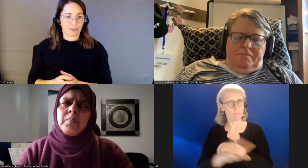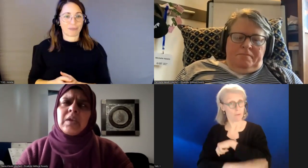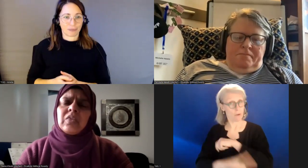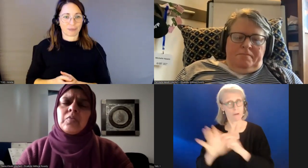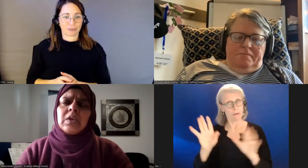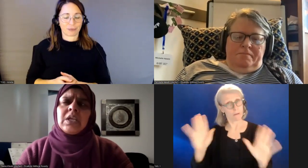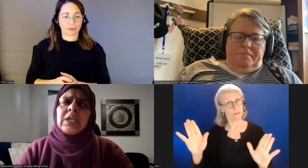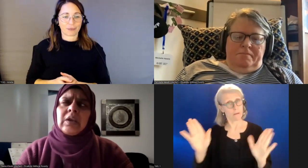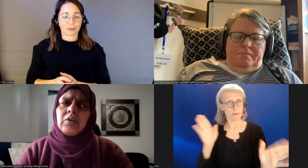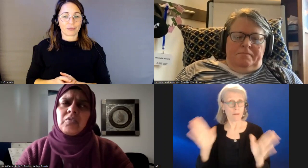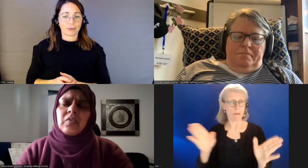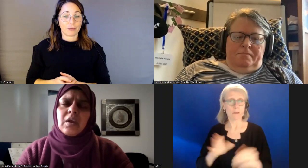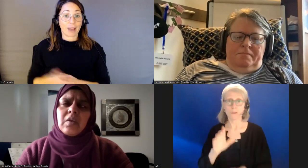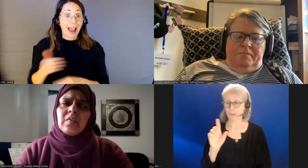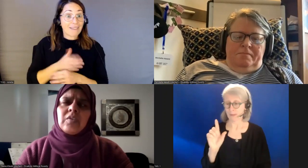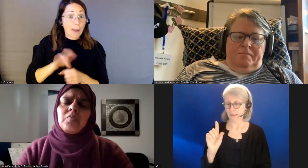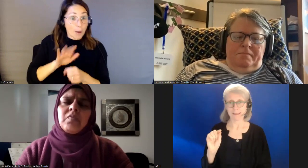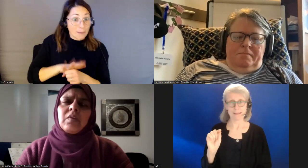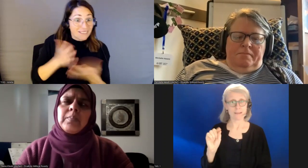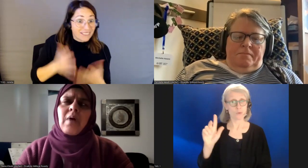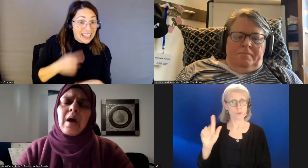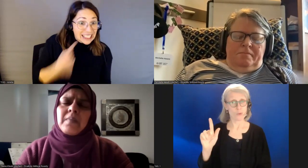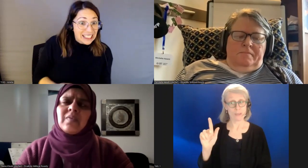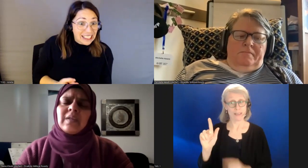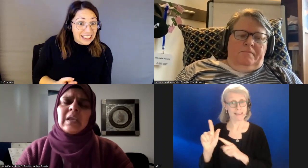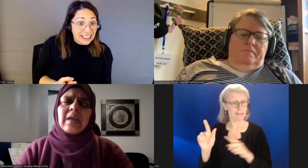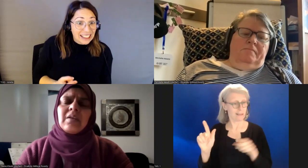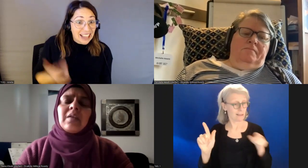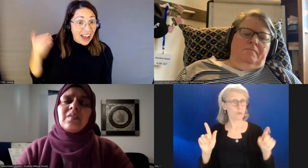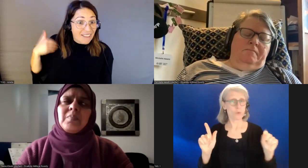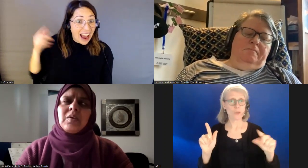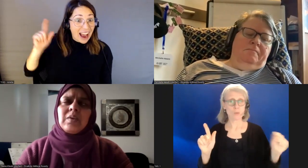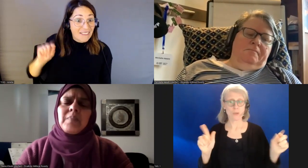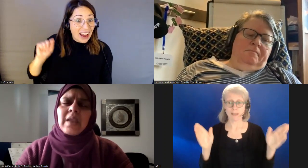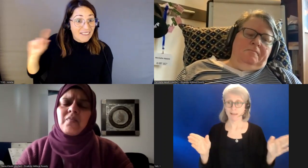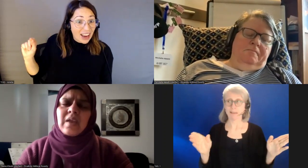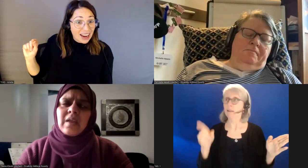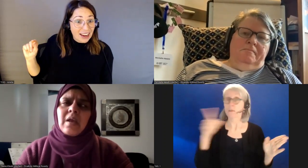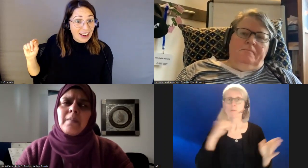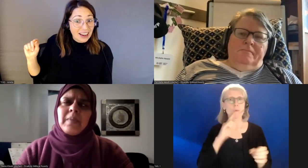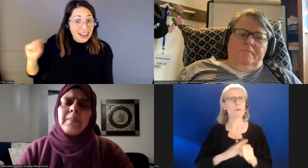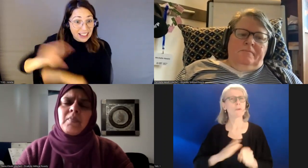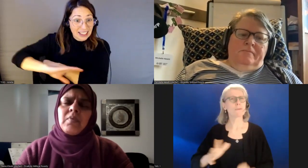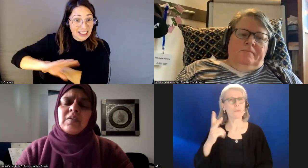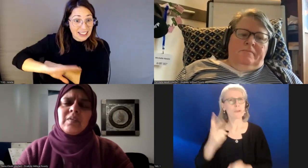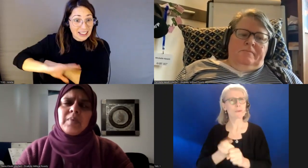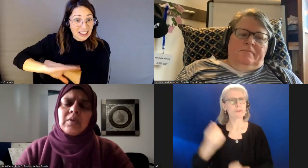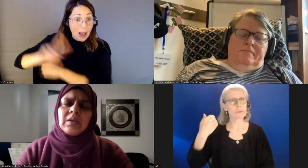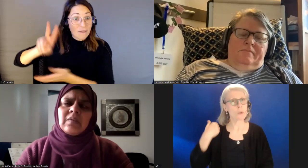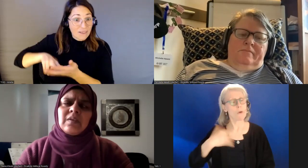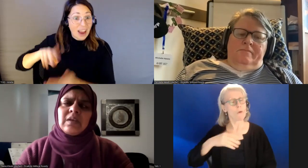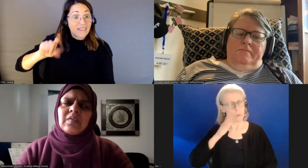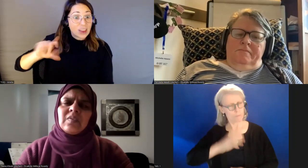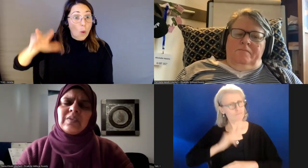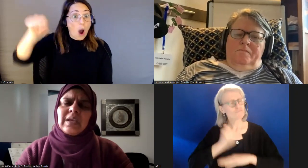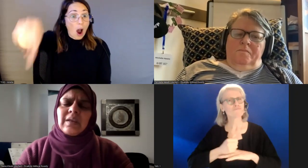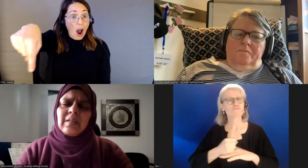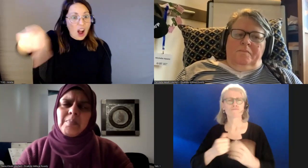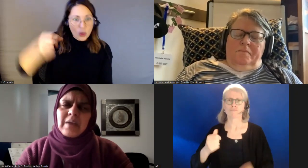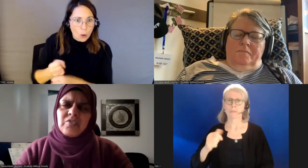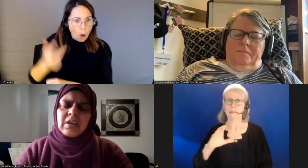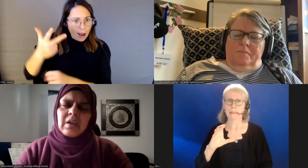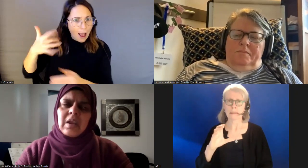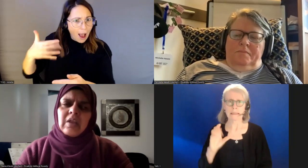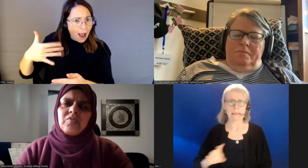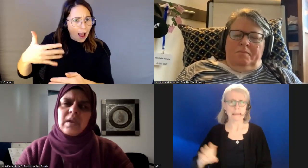2023 will be 3 years since we were promised the Canada Disability Benefit. People with disabilities need to see it in